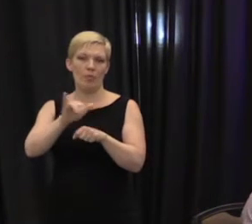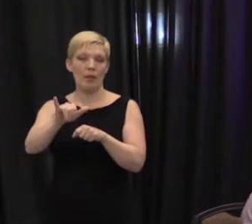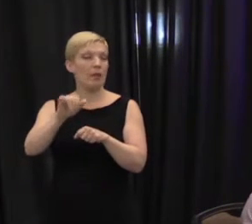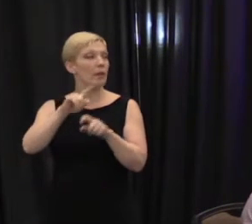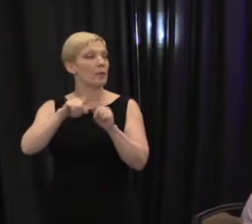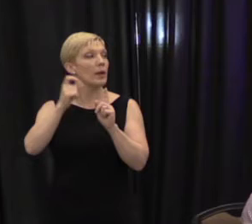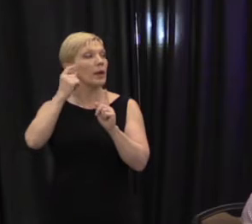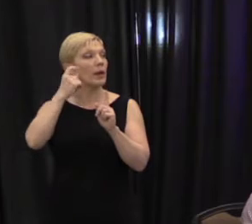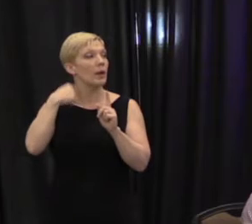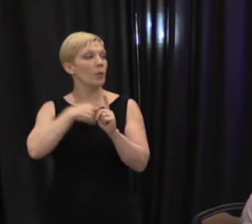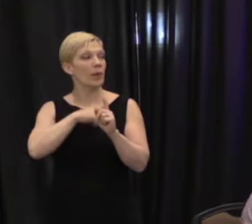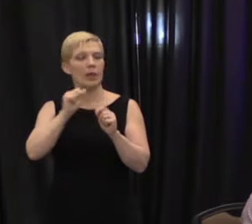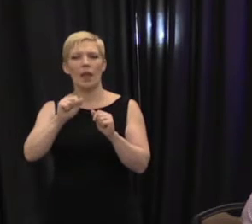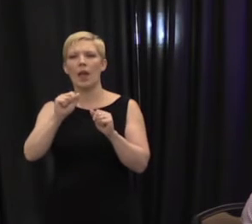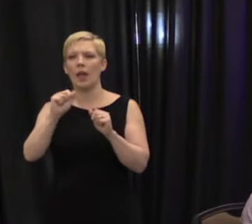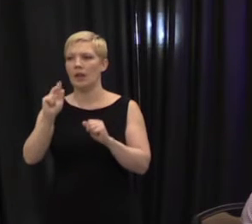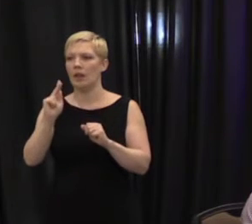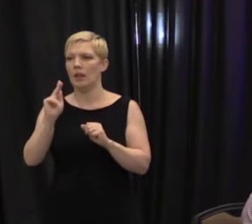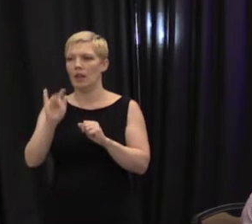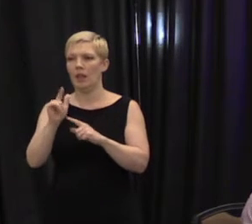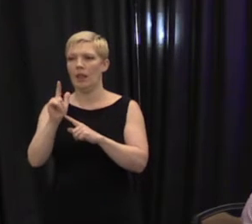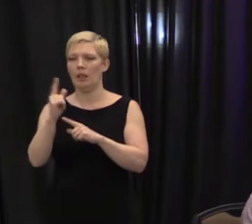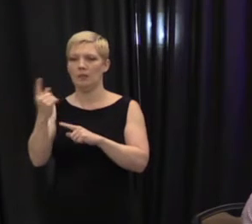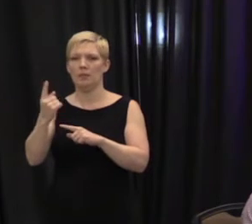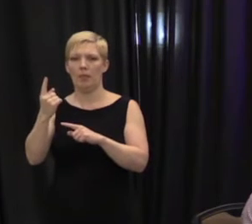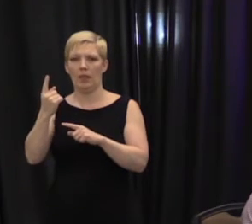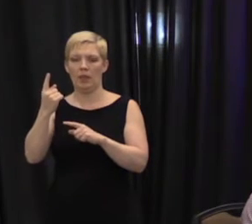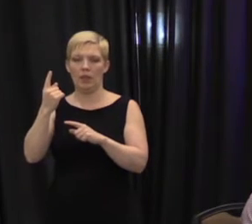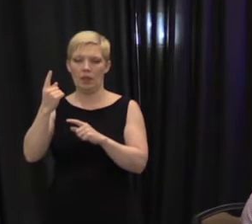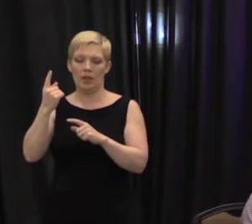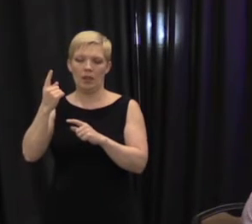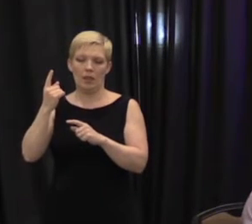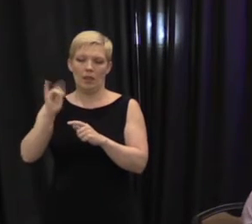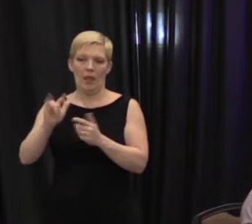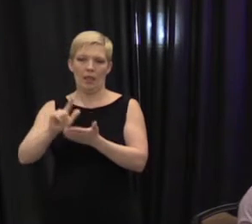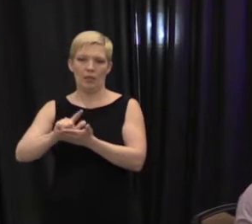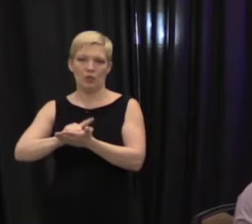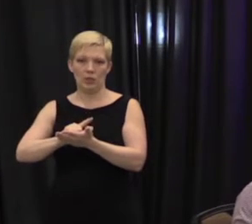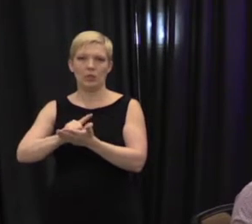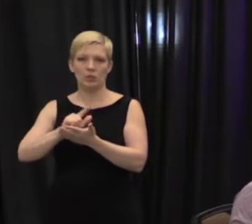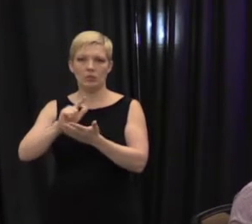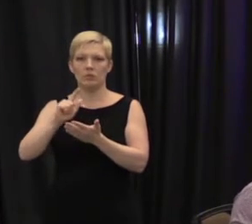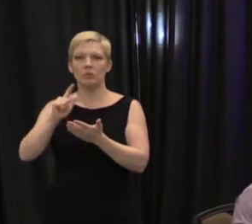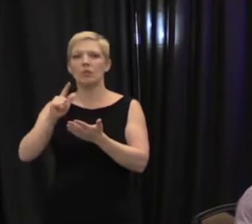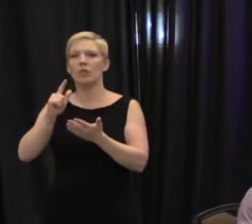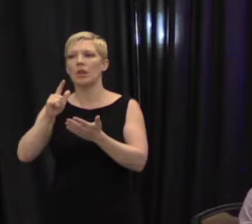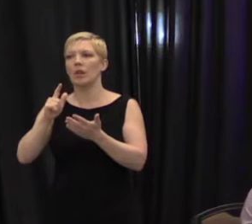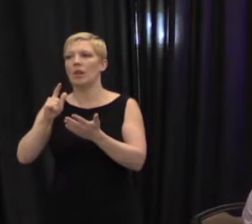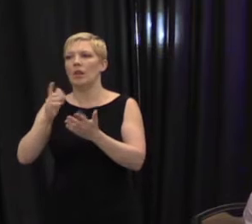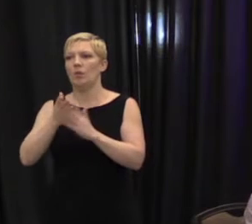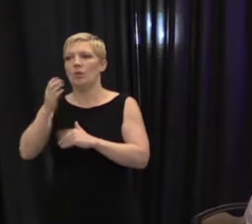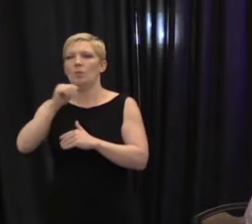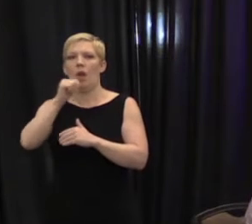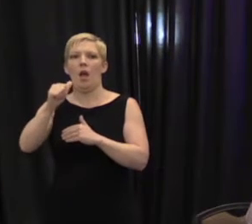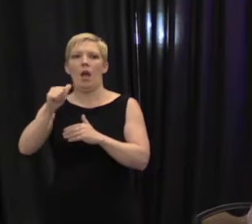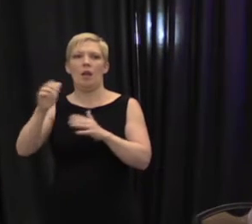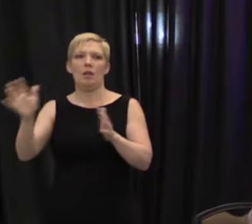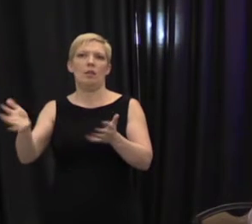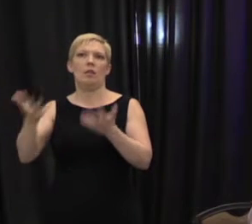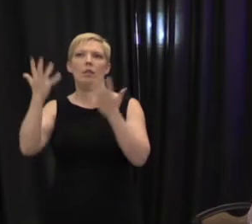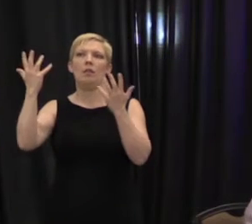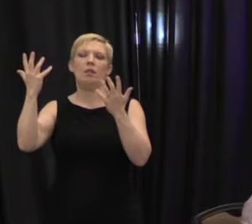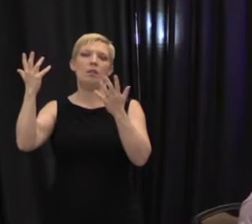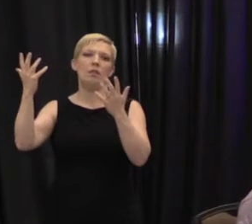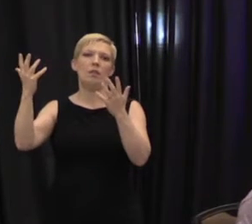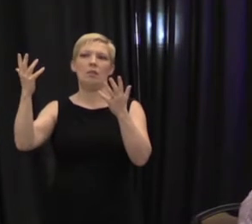do is if we can kill something without raising alarms, we do that. And sometimes it helps to kill something by not raising an alarm and making it a